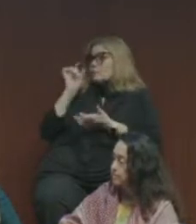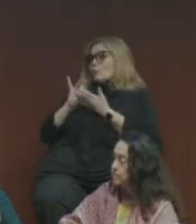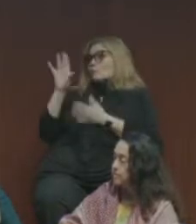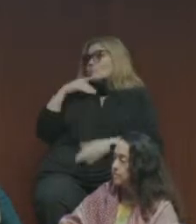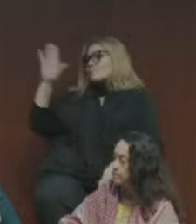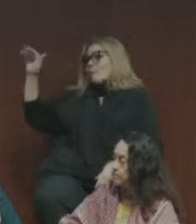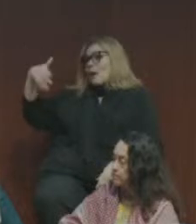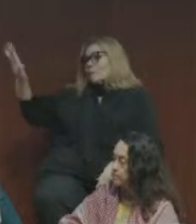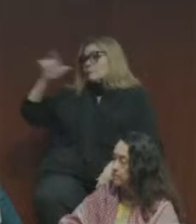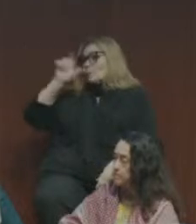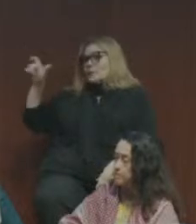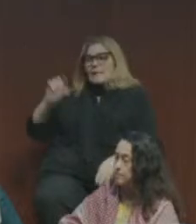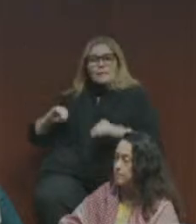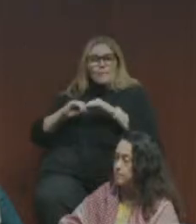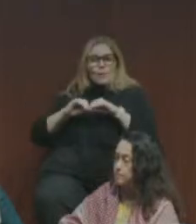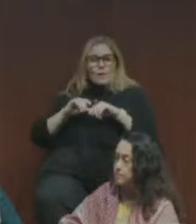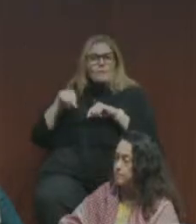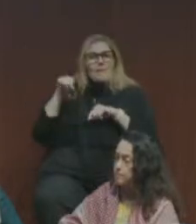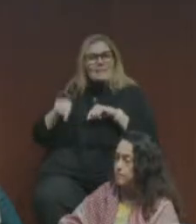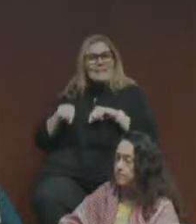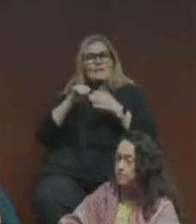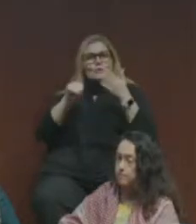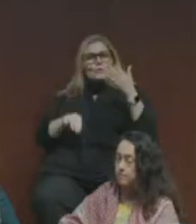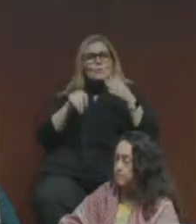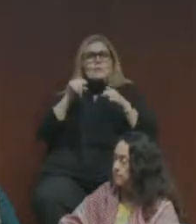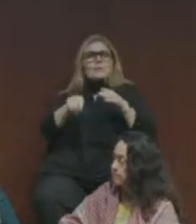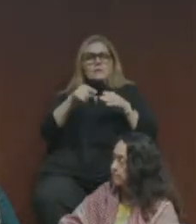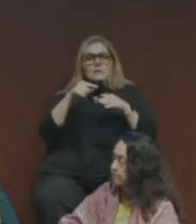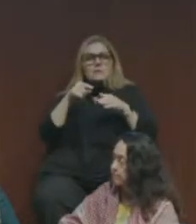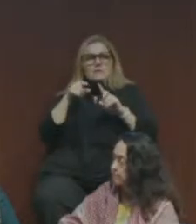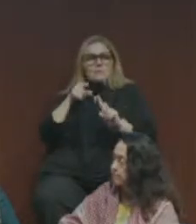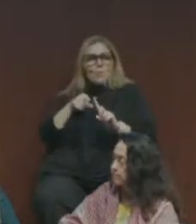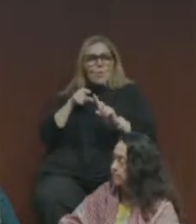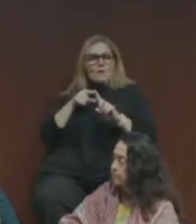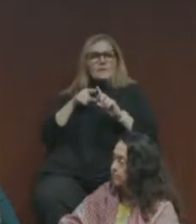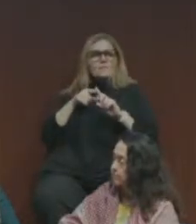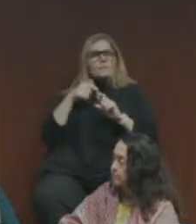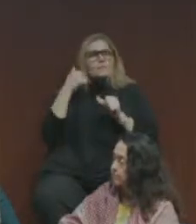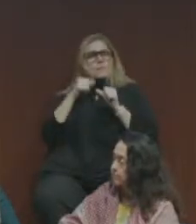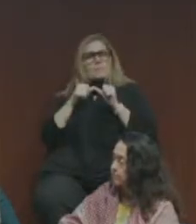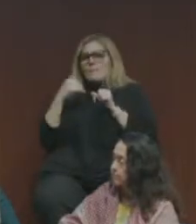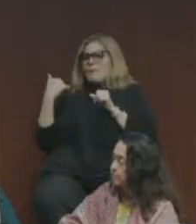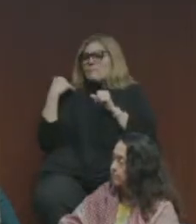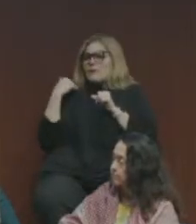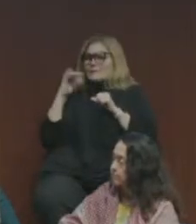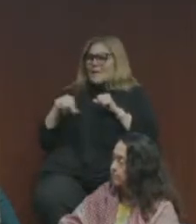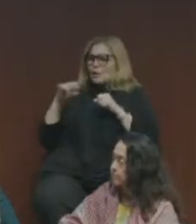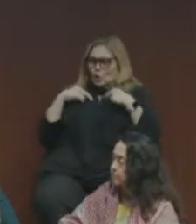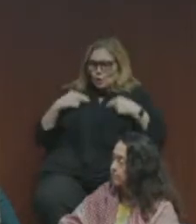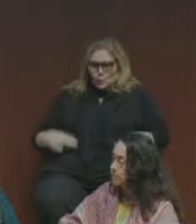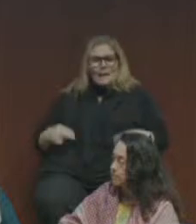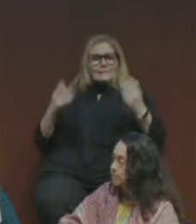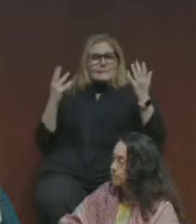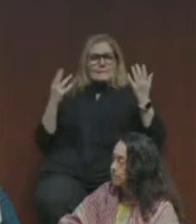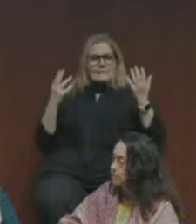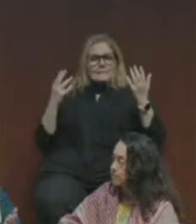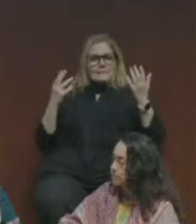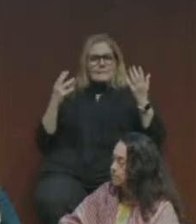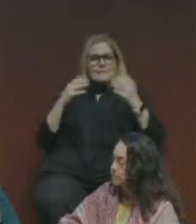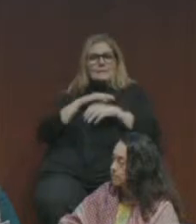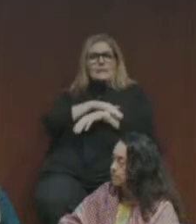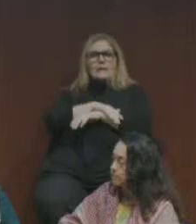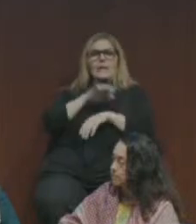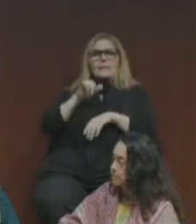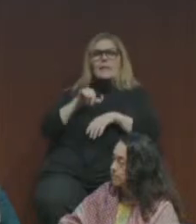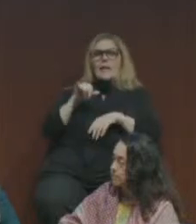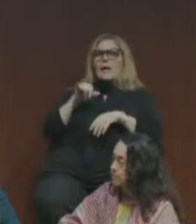machine. And I think what this particular student reminds us is the humanity that is what